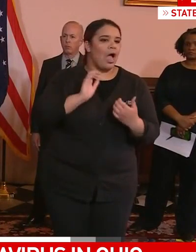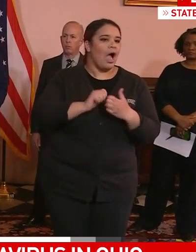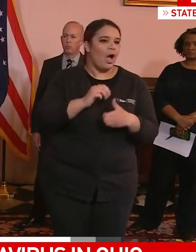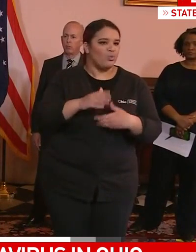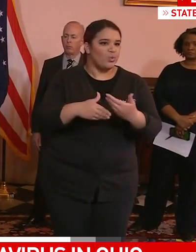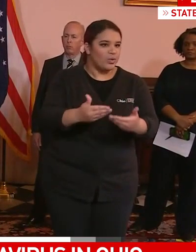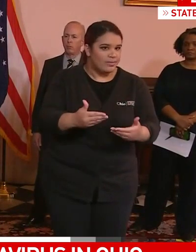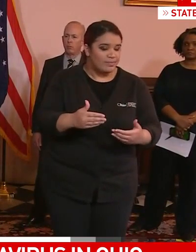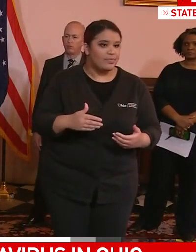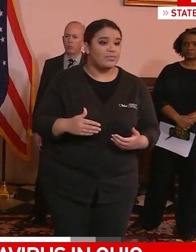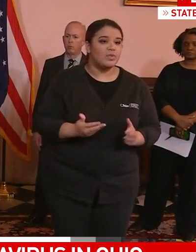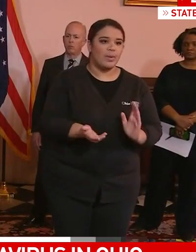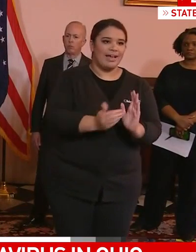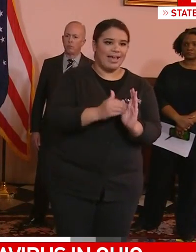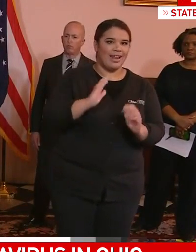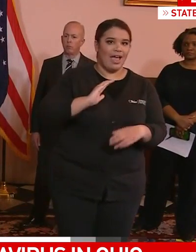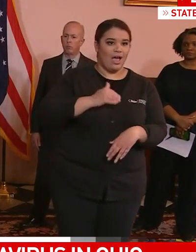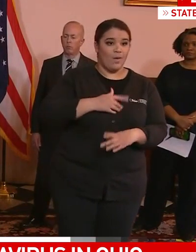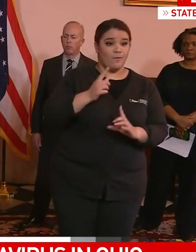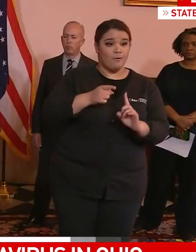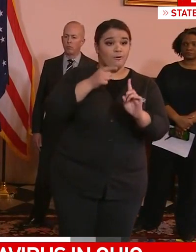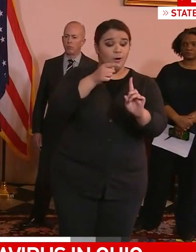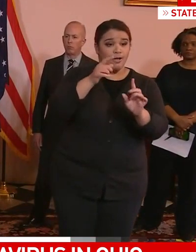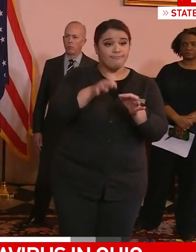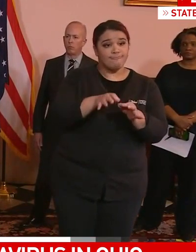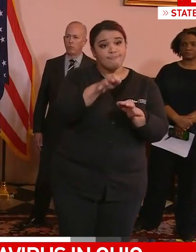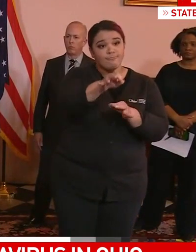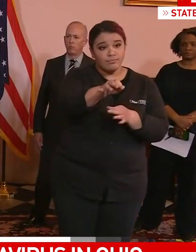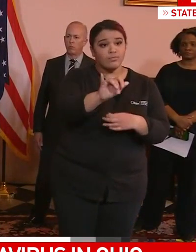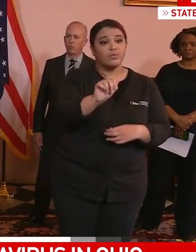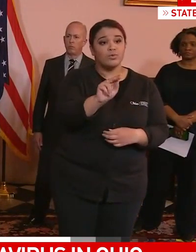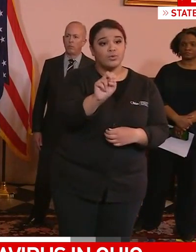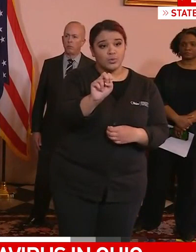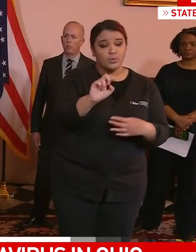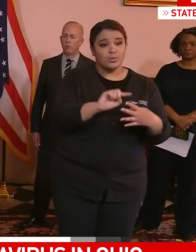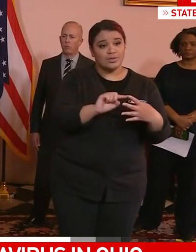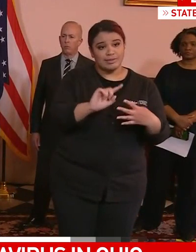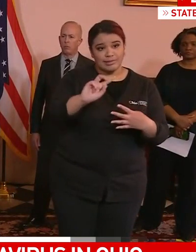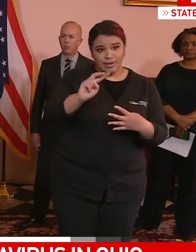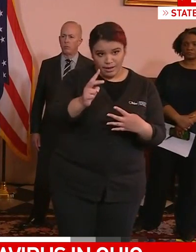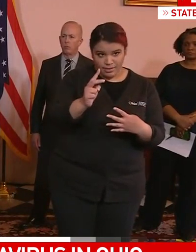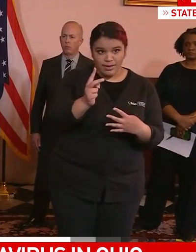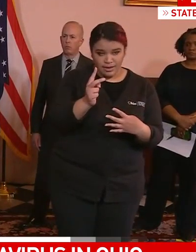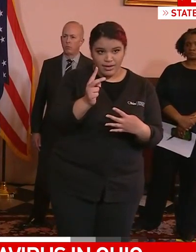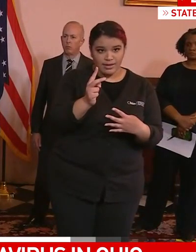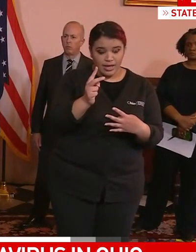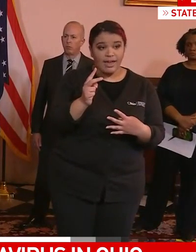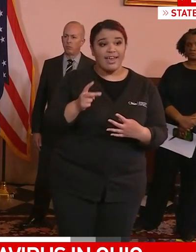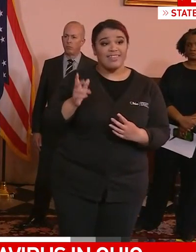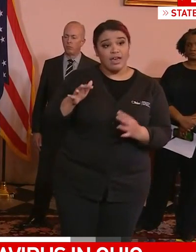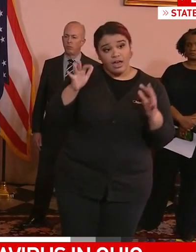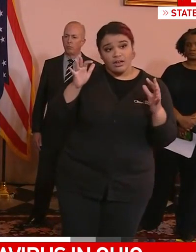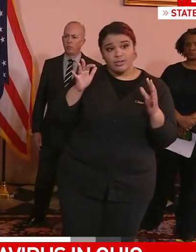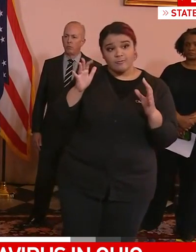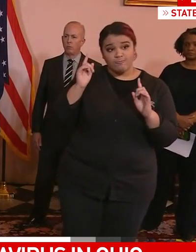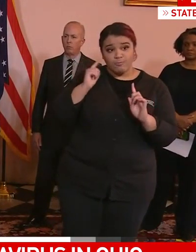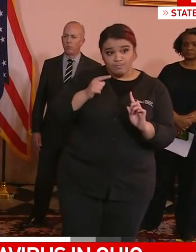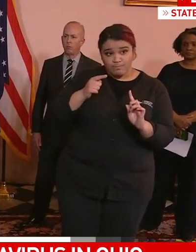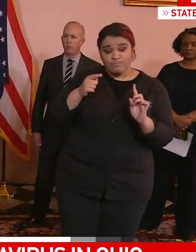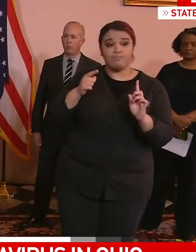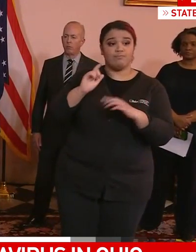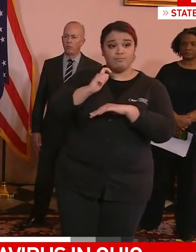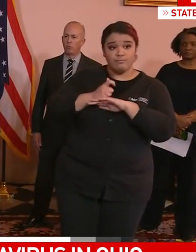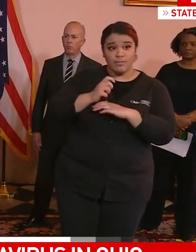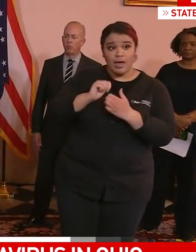long voting in regard to absentee ballots was made in conjunction with working with the Secretary of State. I again want to